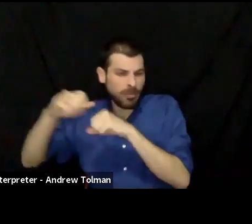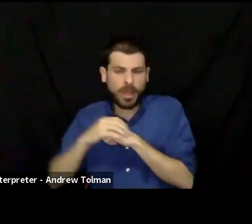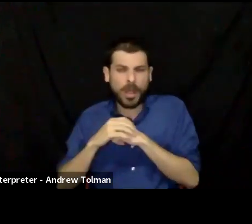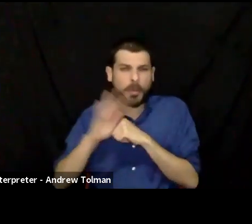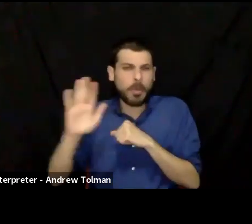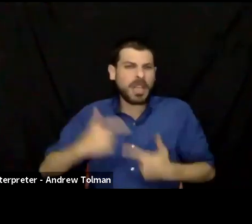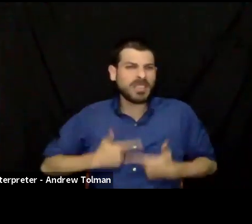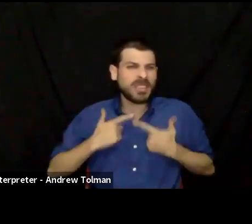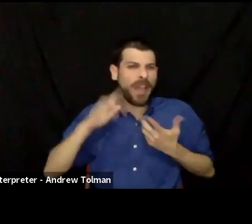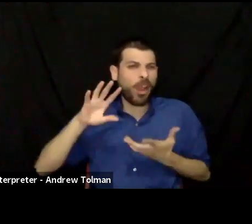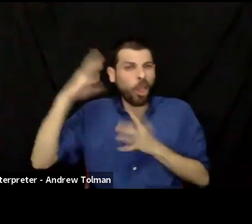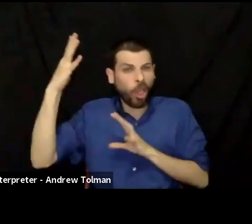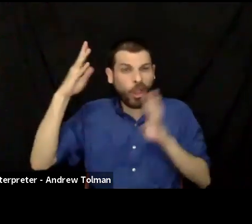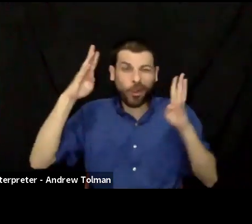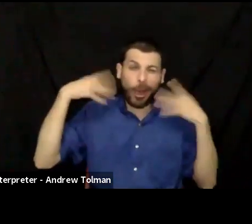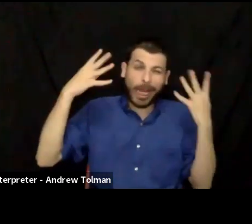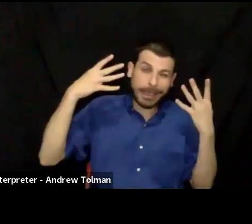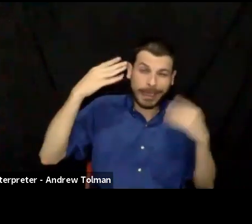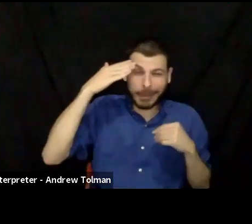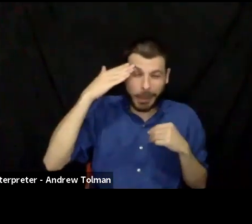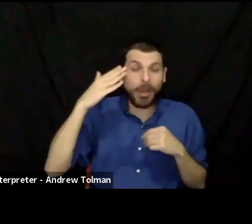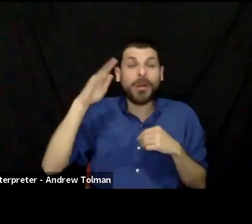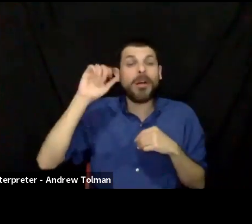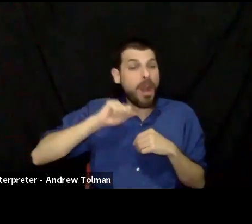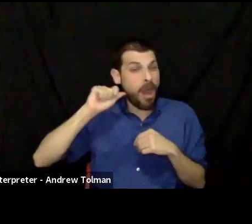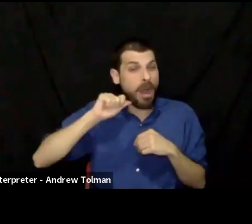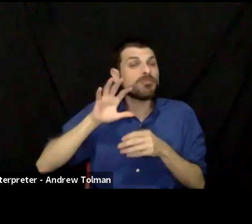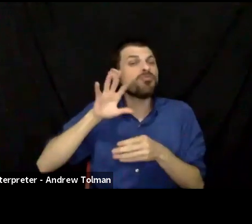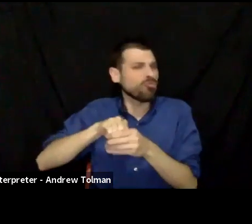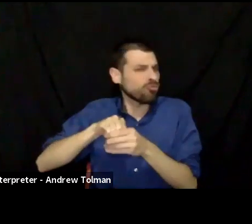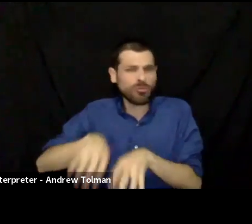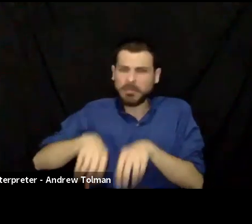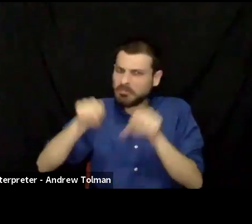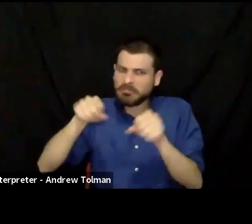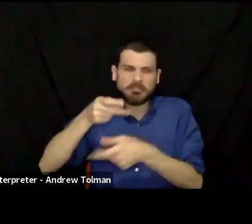went wrong and went crazy. She stepped in and